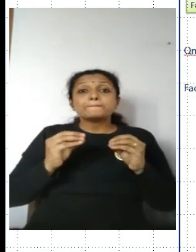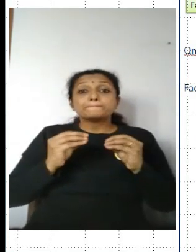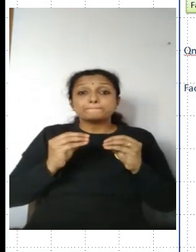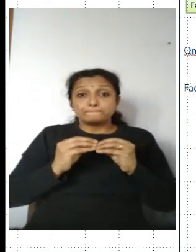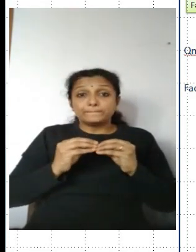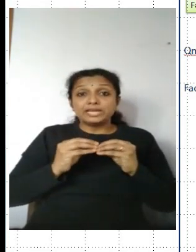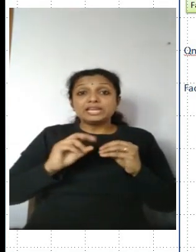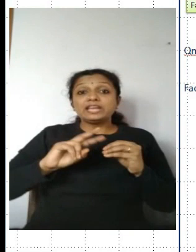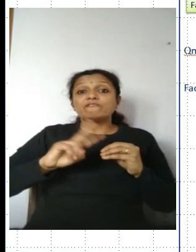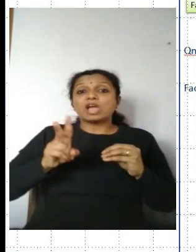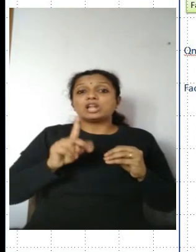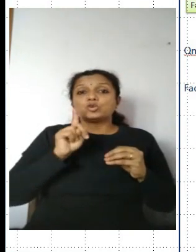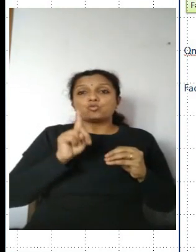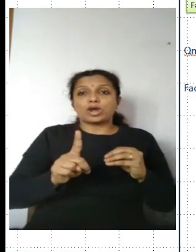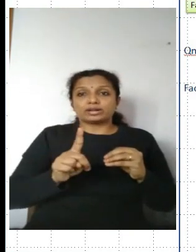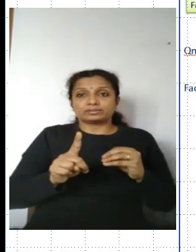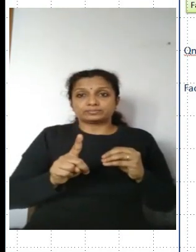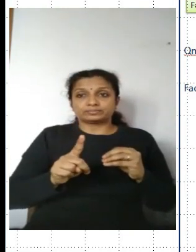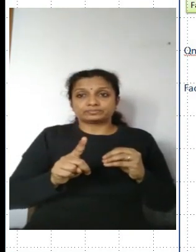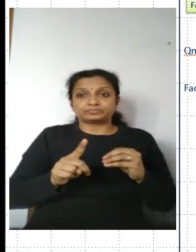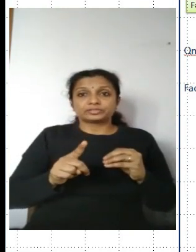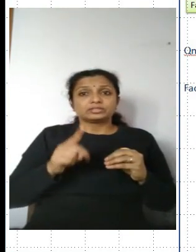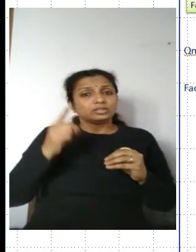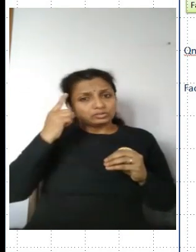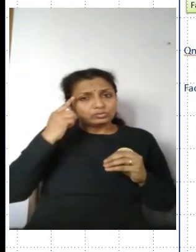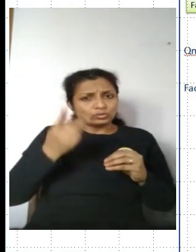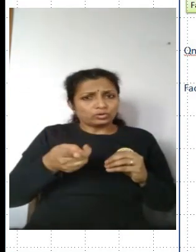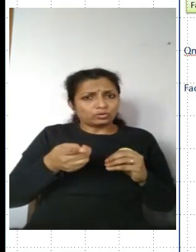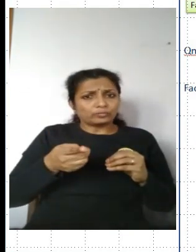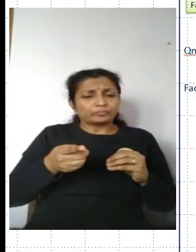4 into 3. By manipulating these,